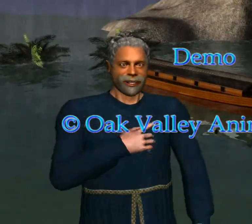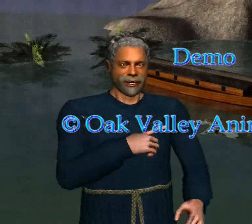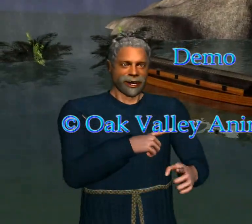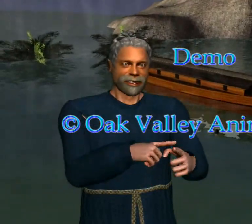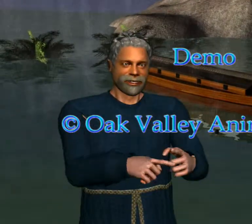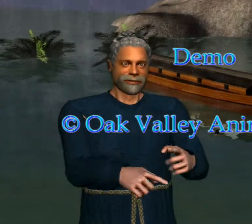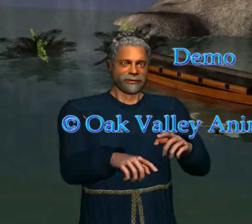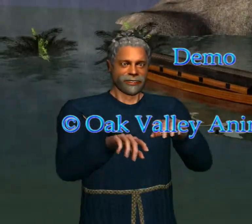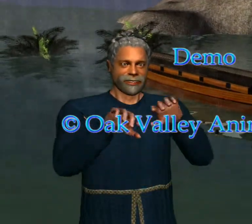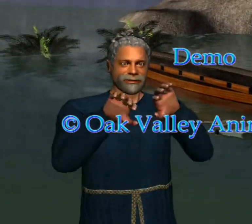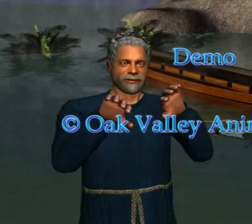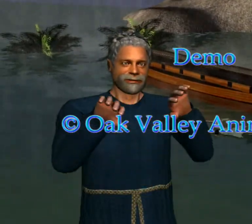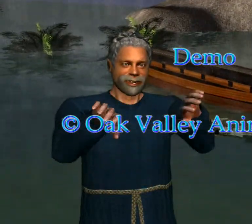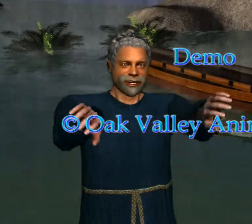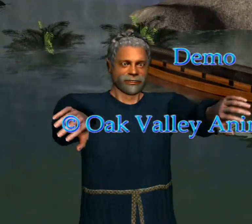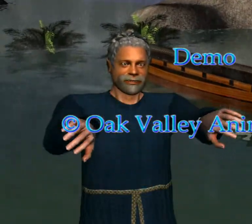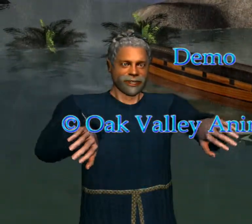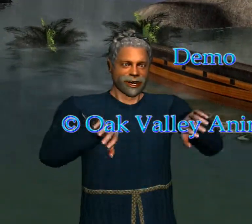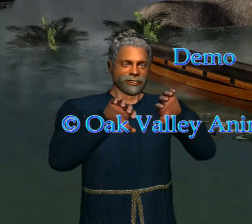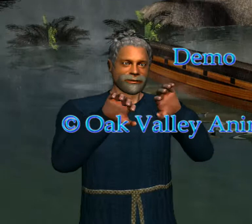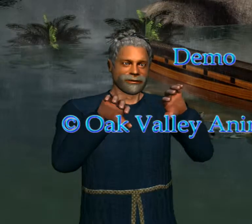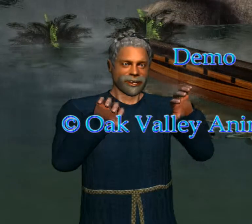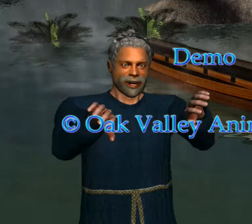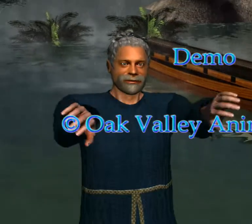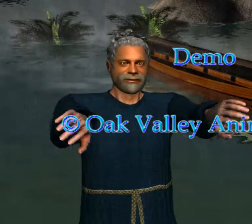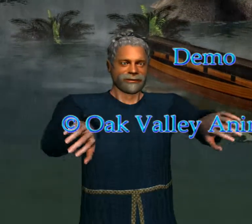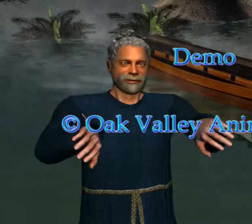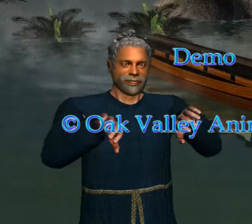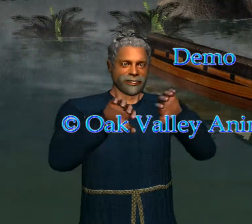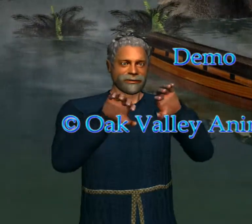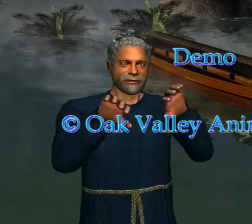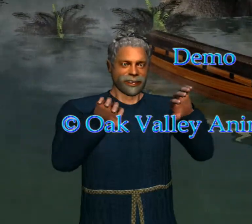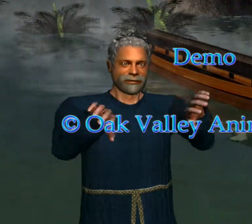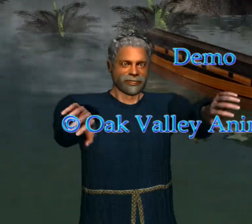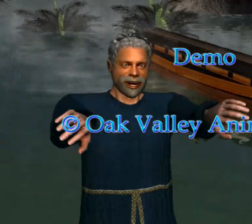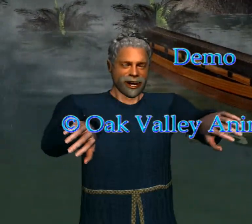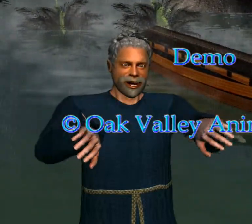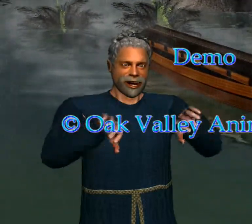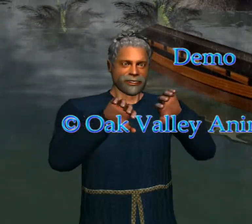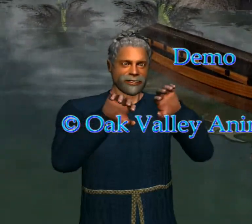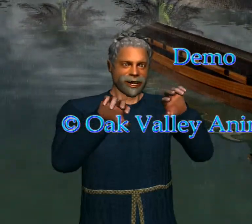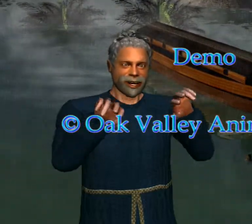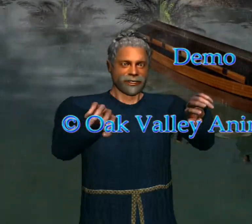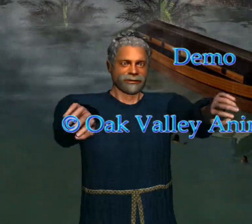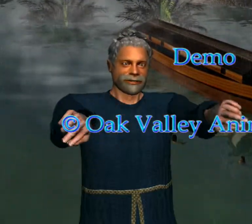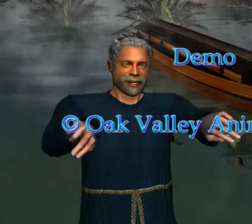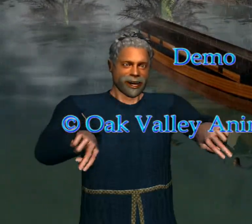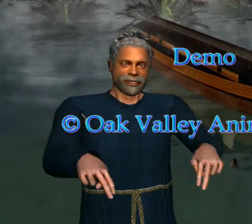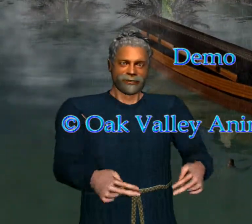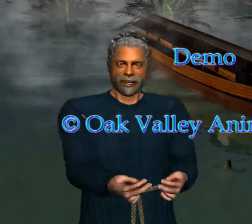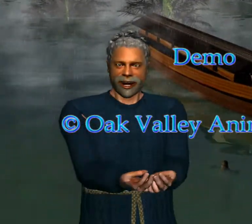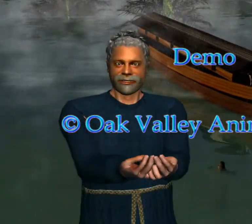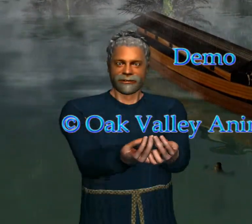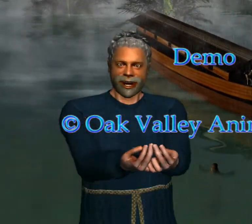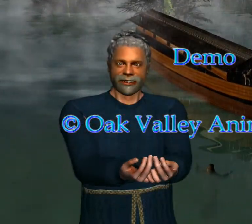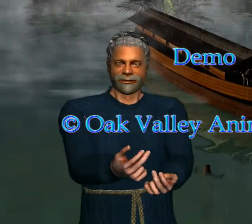in. The rain is pouring down, I can't swim. They